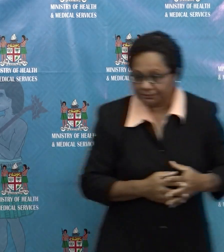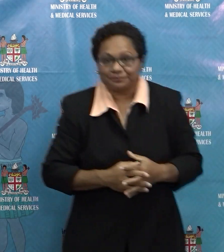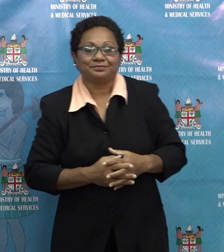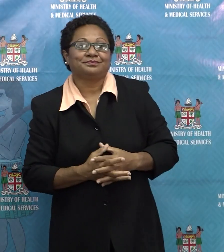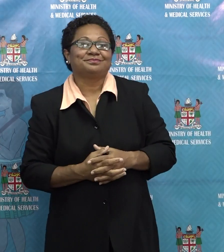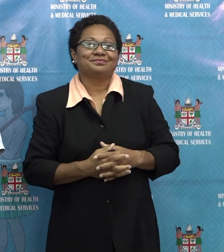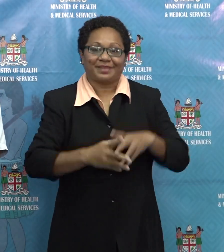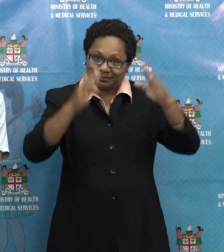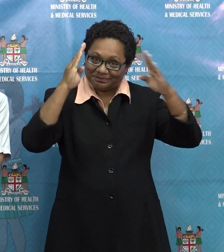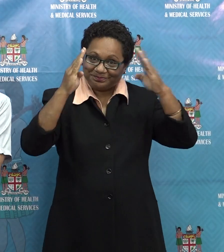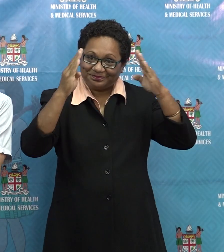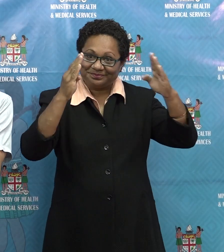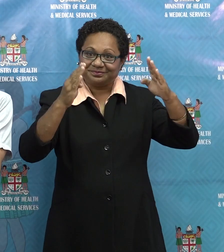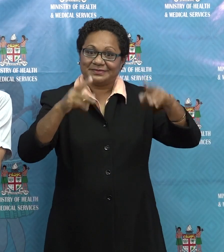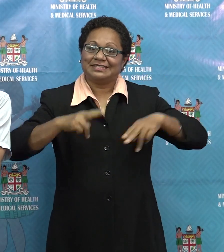Bulbinaka Fiji.